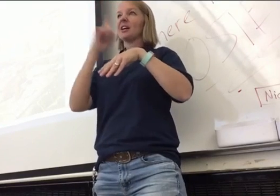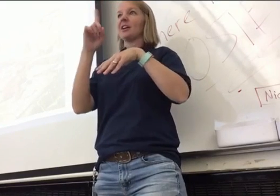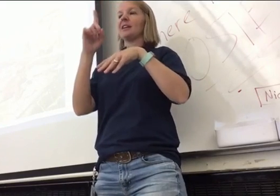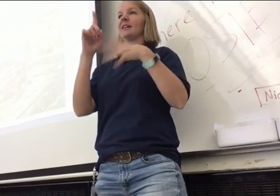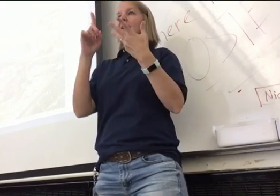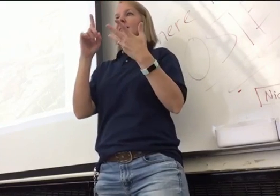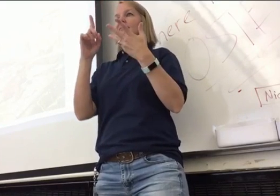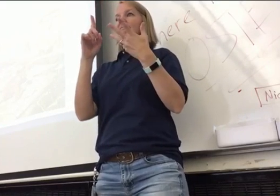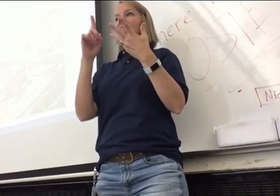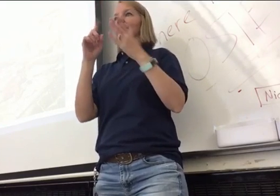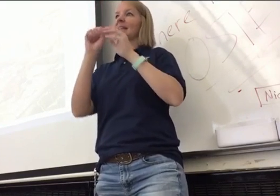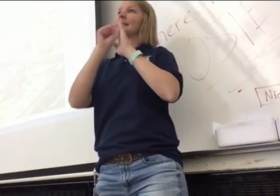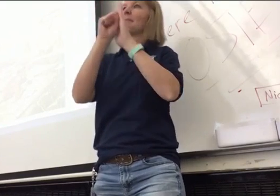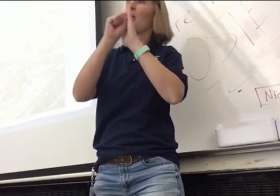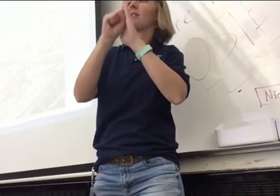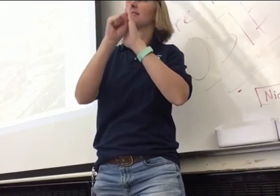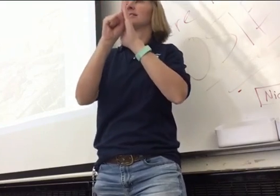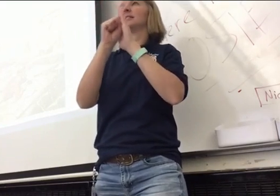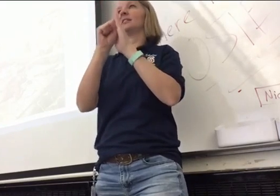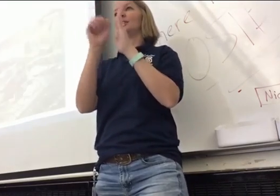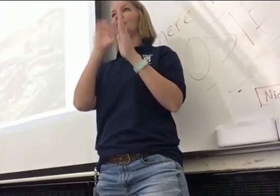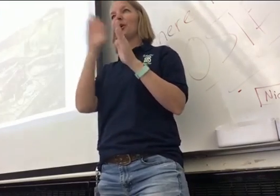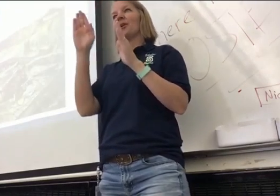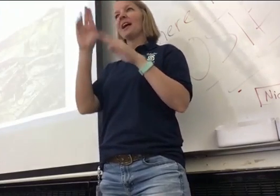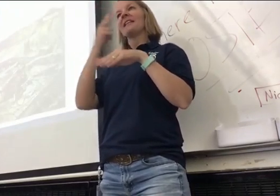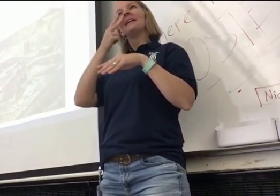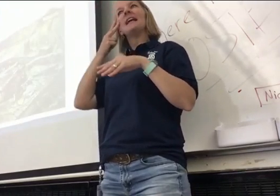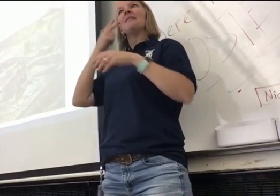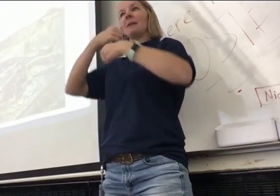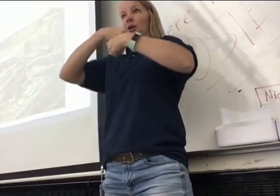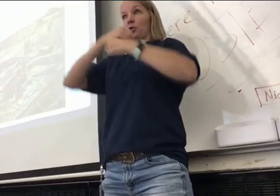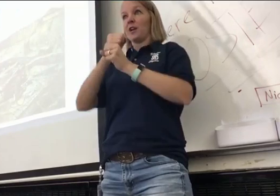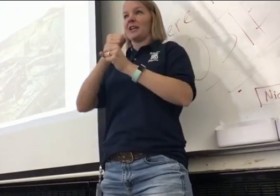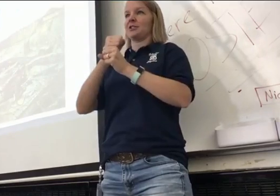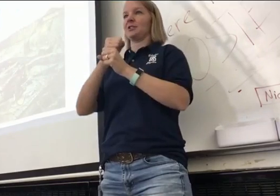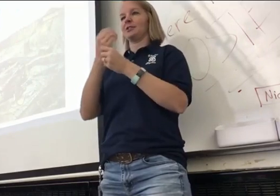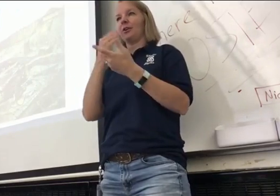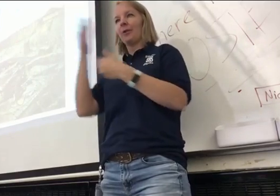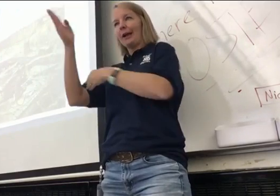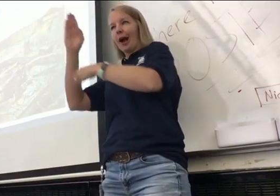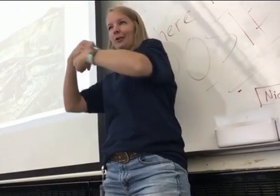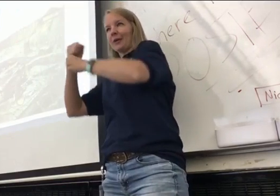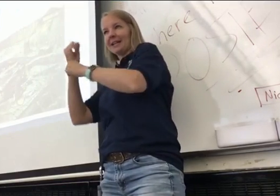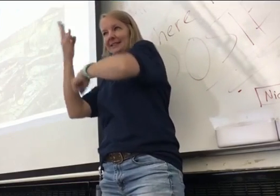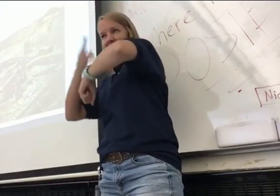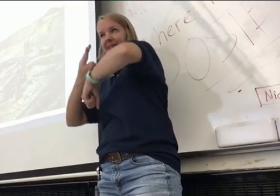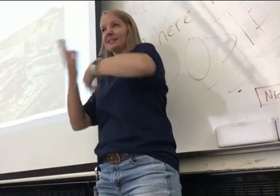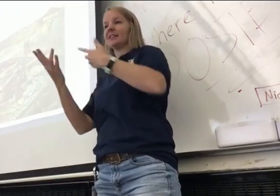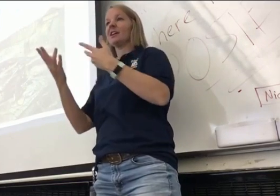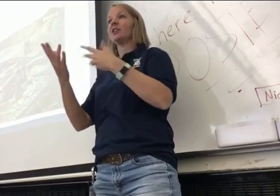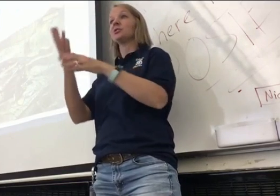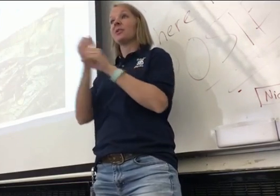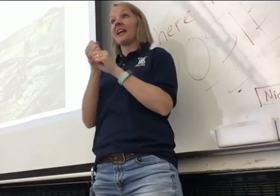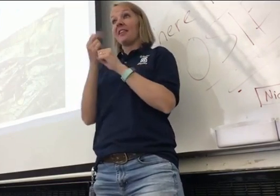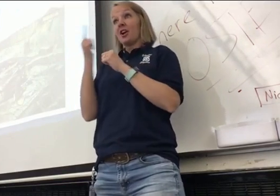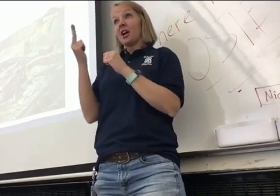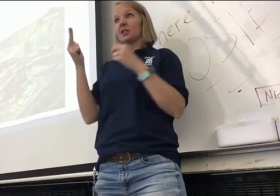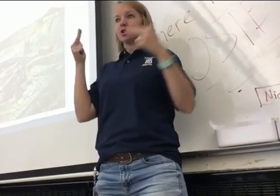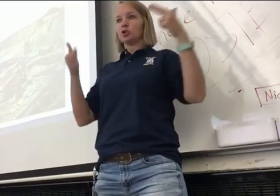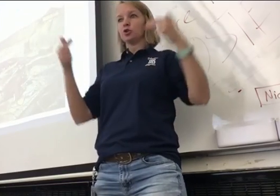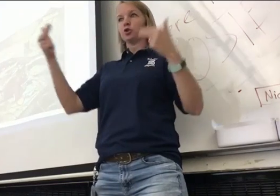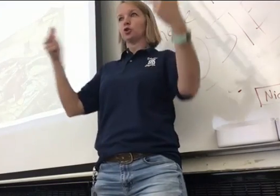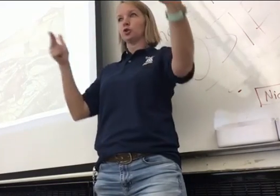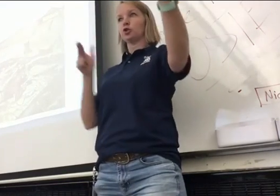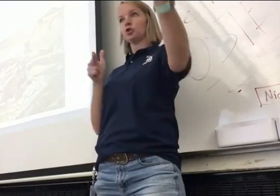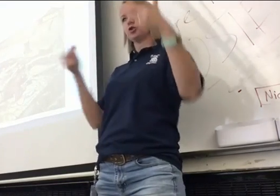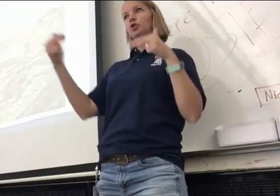this is the 7 days, but in Native American creation. And then they're going to get out their guns, and they're going to begin to shoot, and within 15